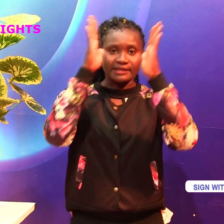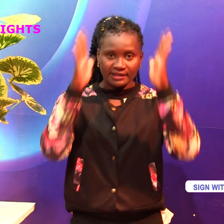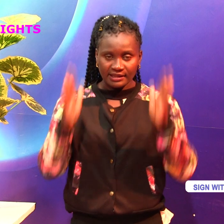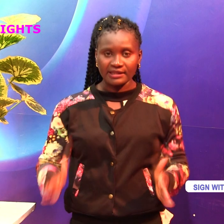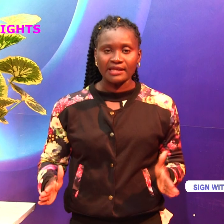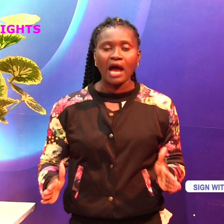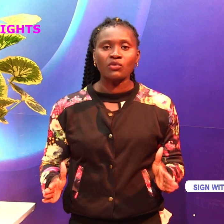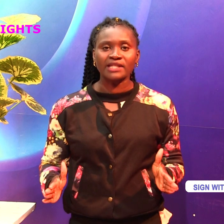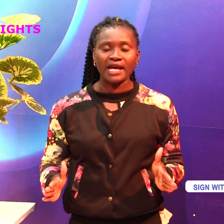rights, this is how we sign